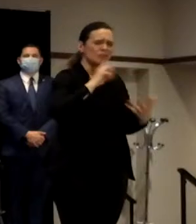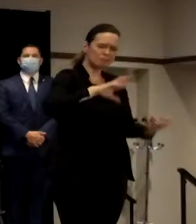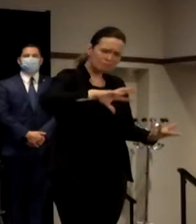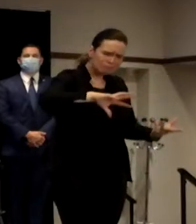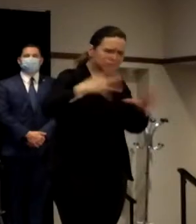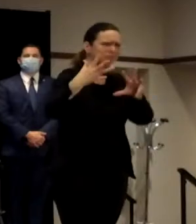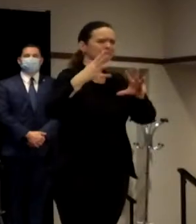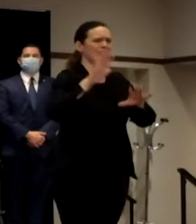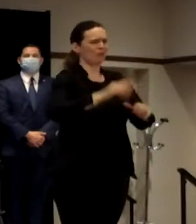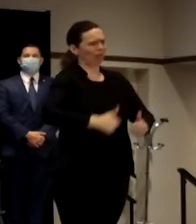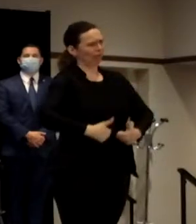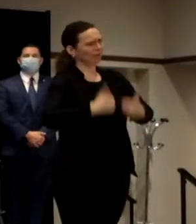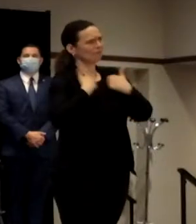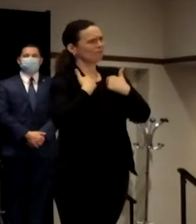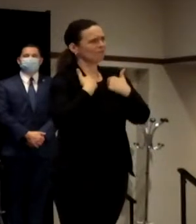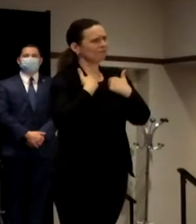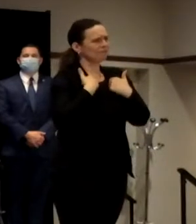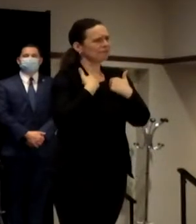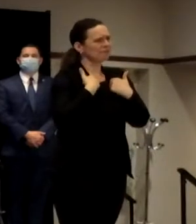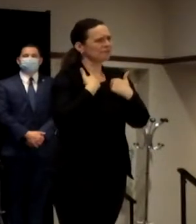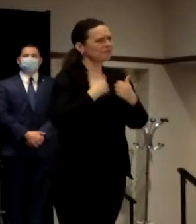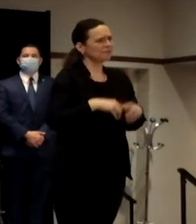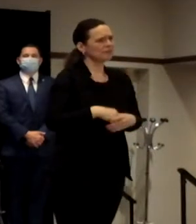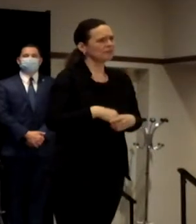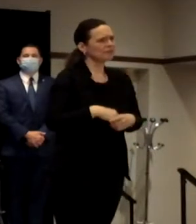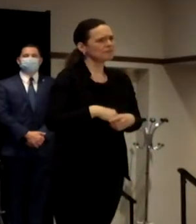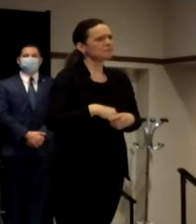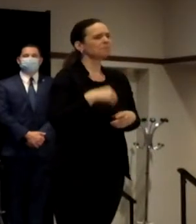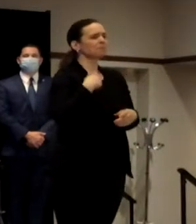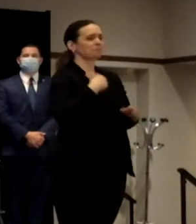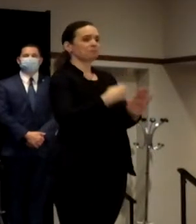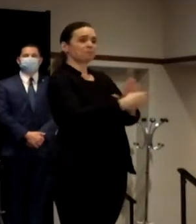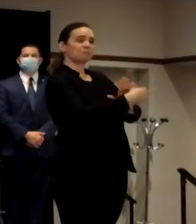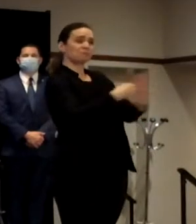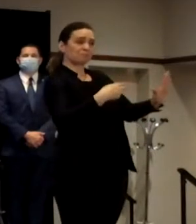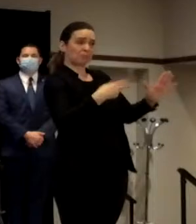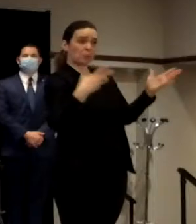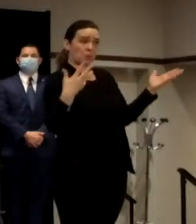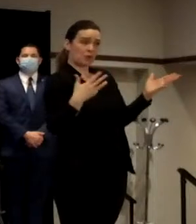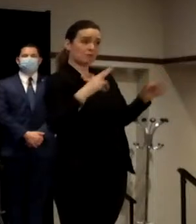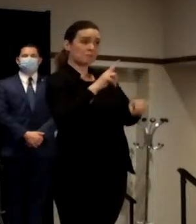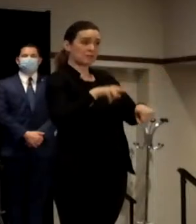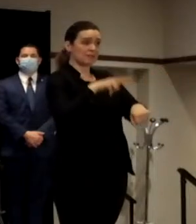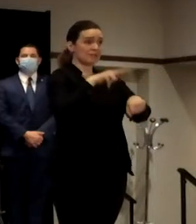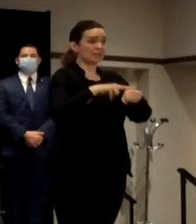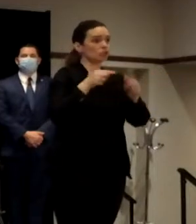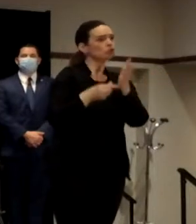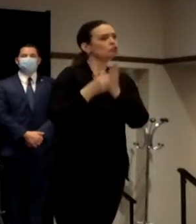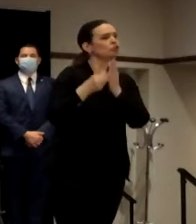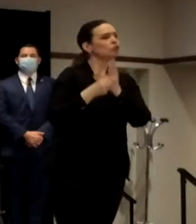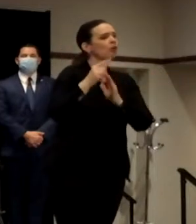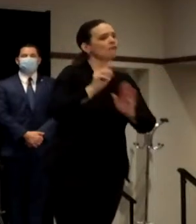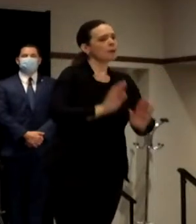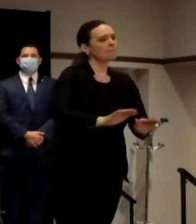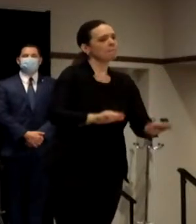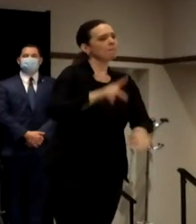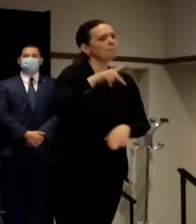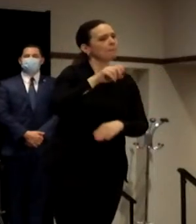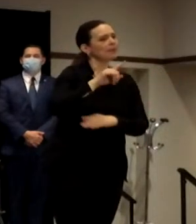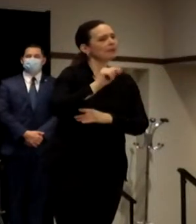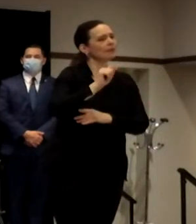of Pediatrics, which does not need to be modified, which is very powerful to see that how the policies